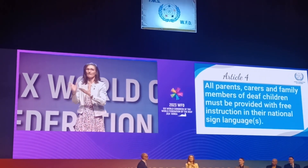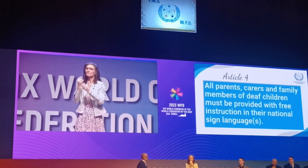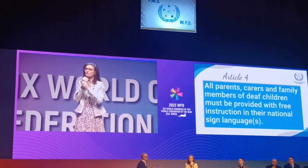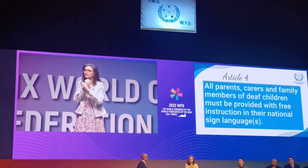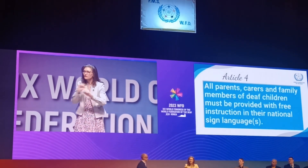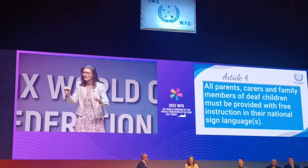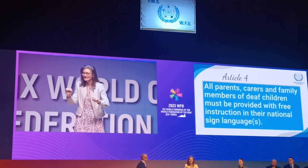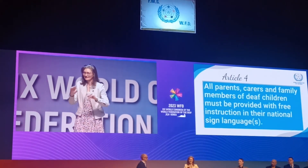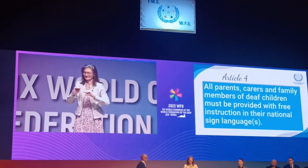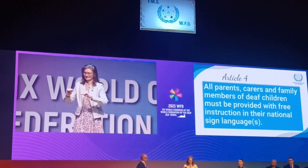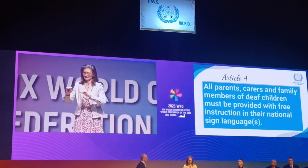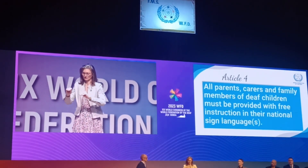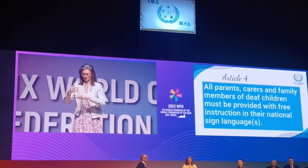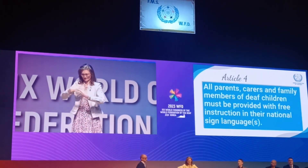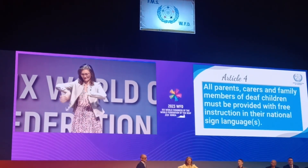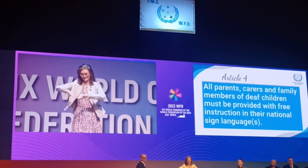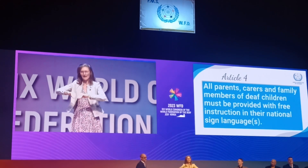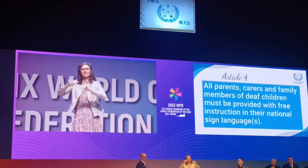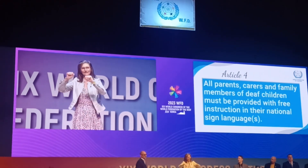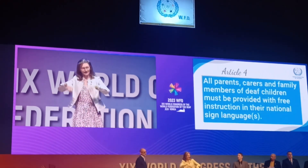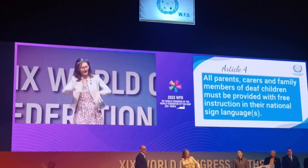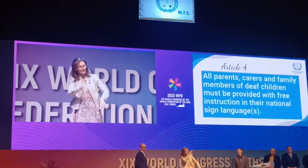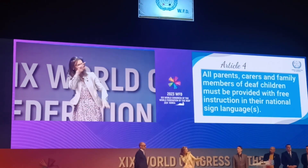their national sign languages.